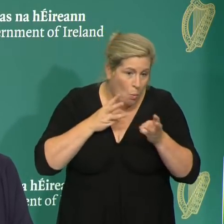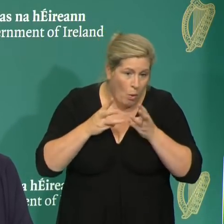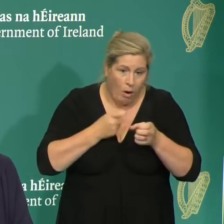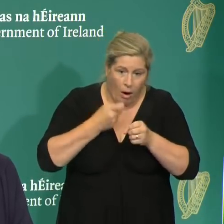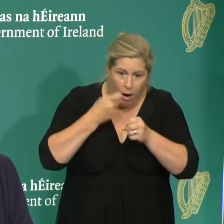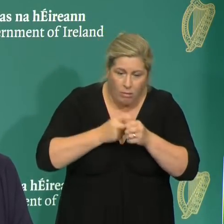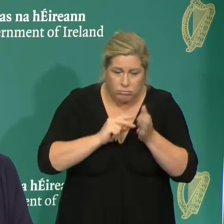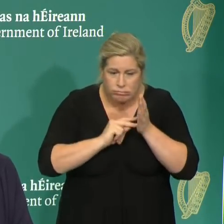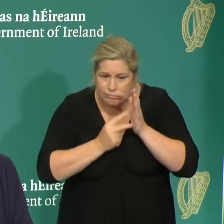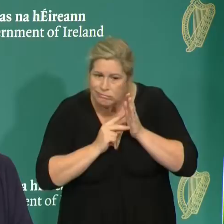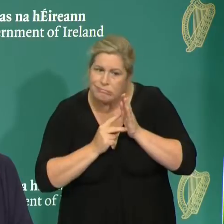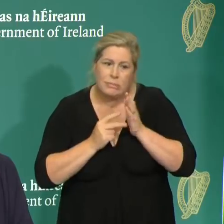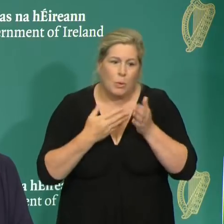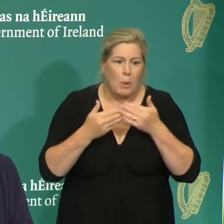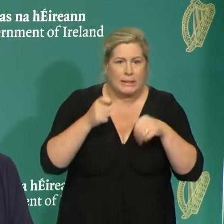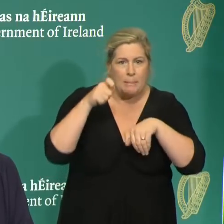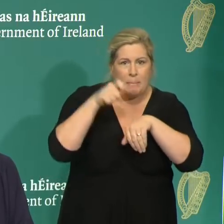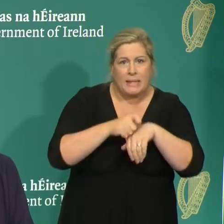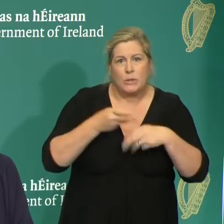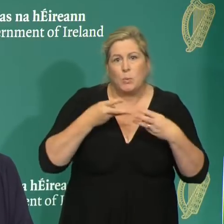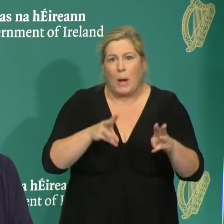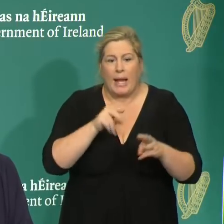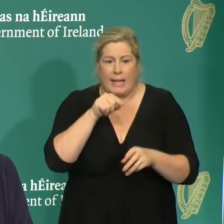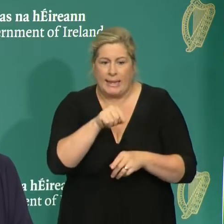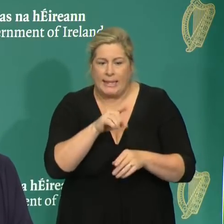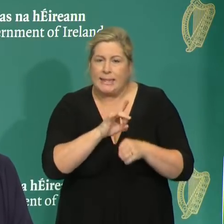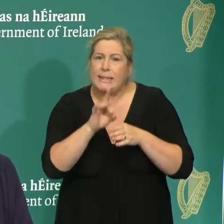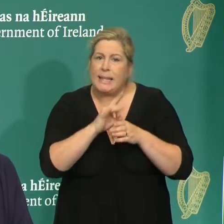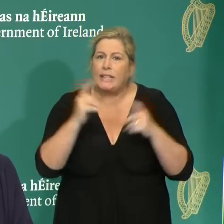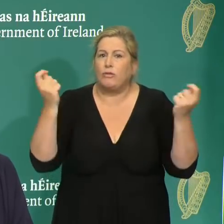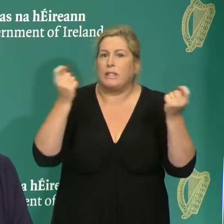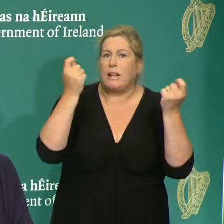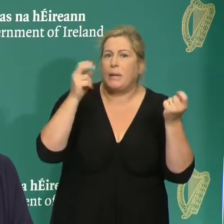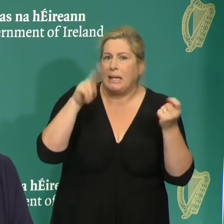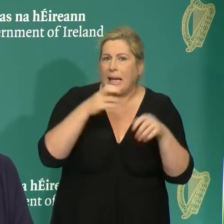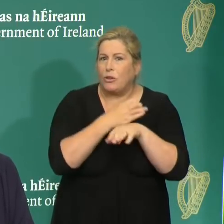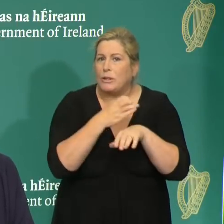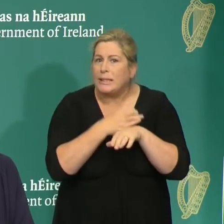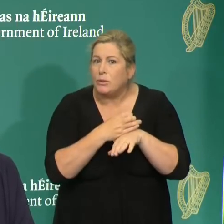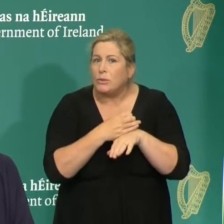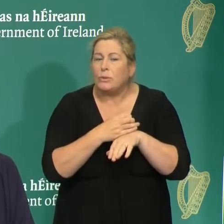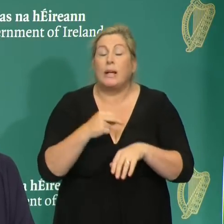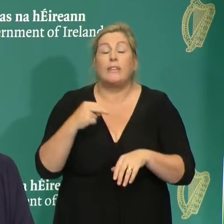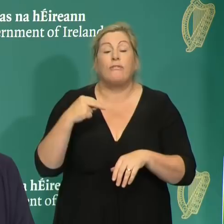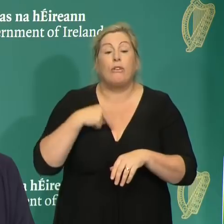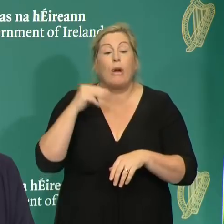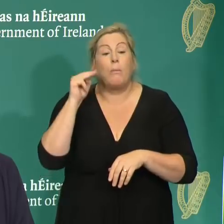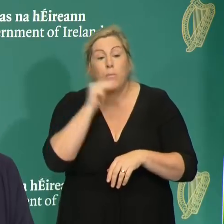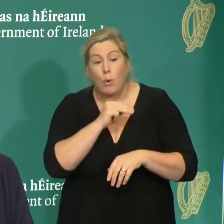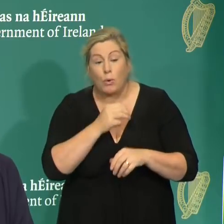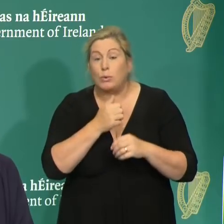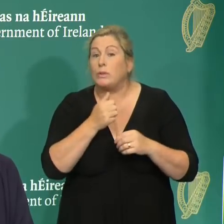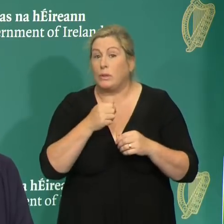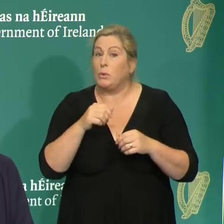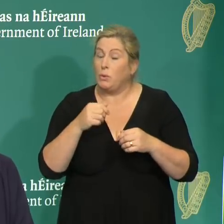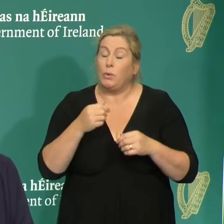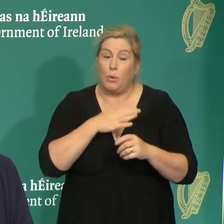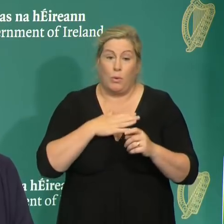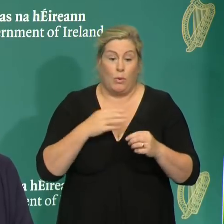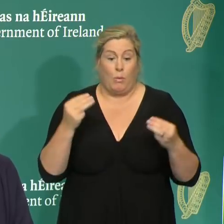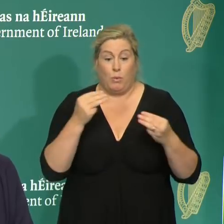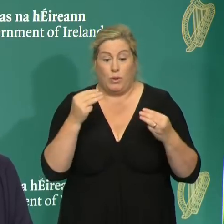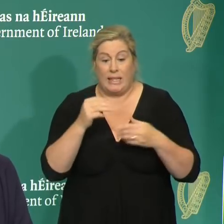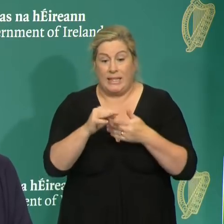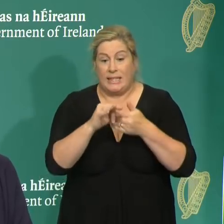of delivery for citizenship ceremonies. It is important that any alternative would protect the safety and well-being